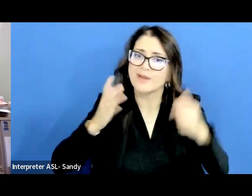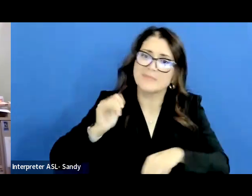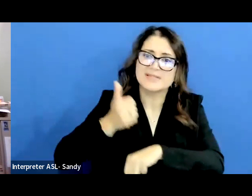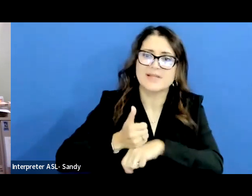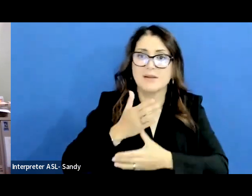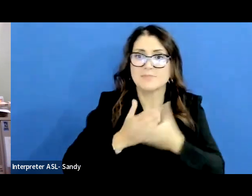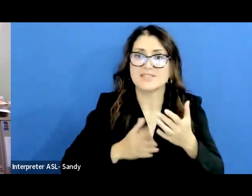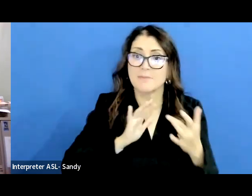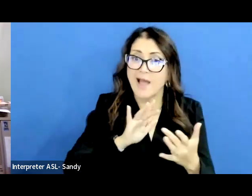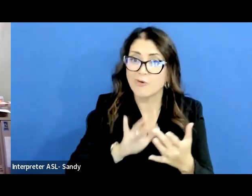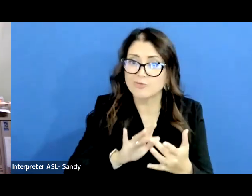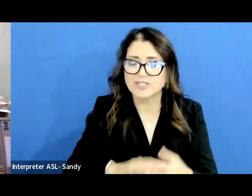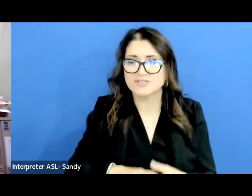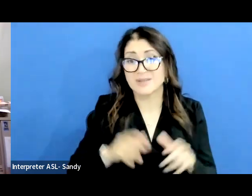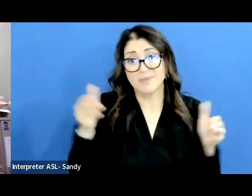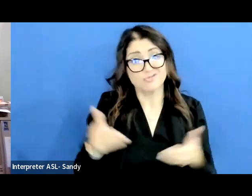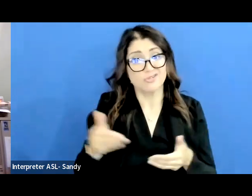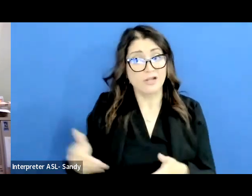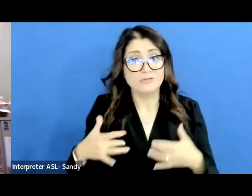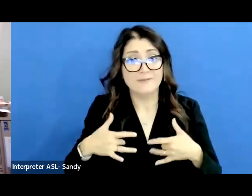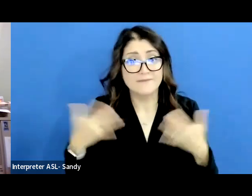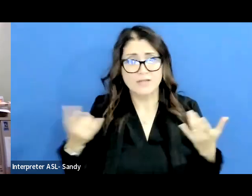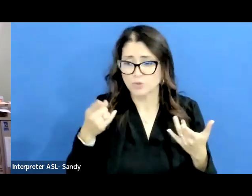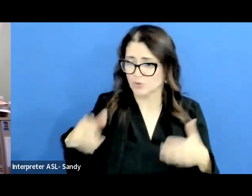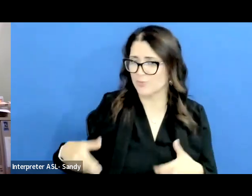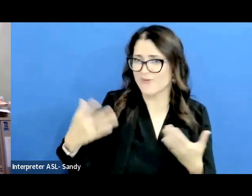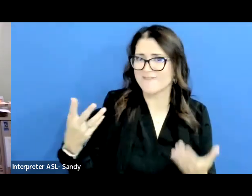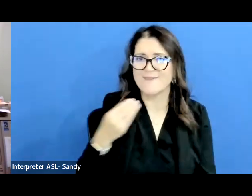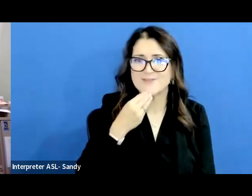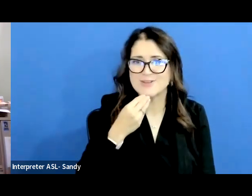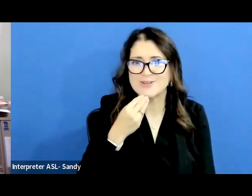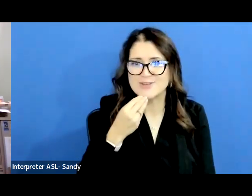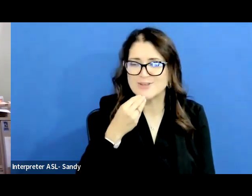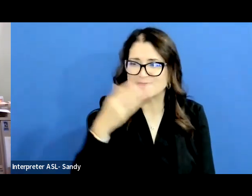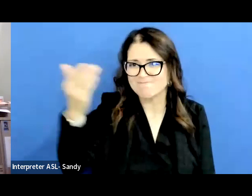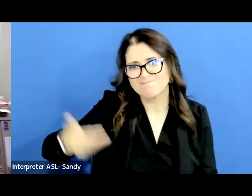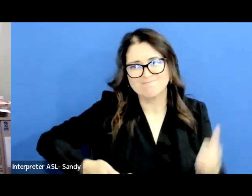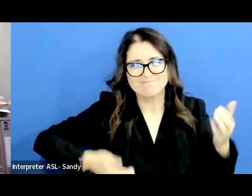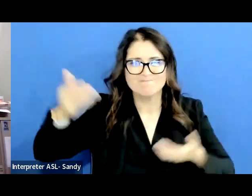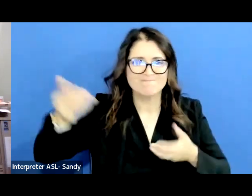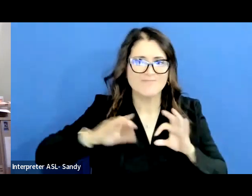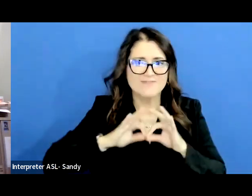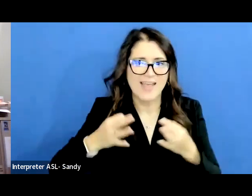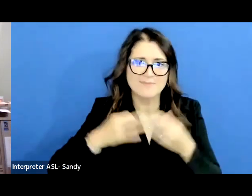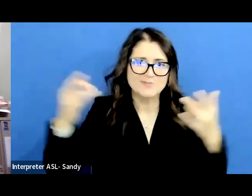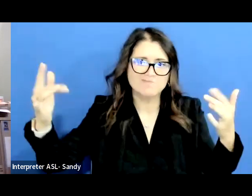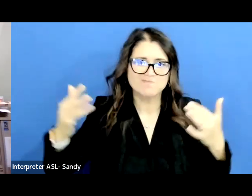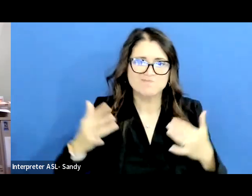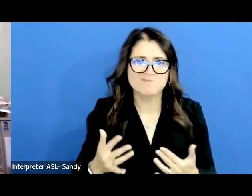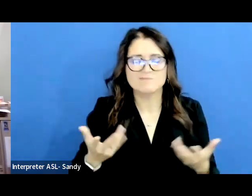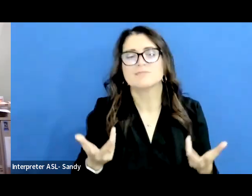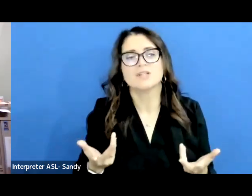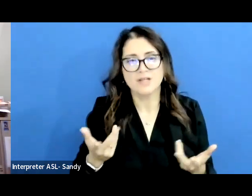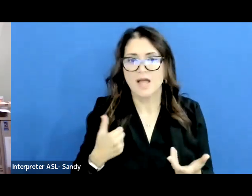some introduction events where you provide some food, you invite some families in, you do some